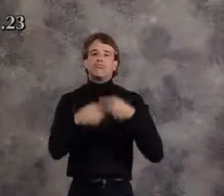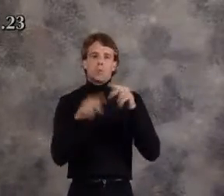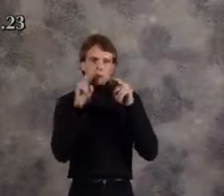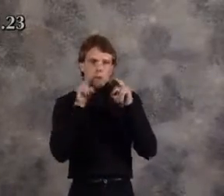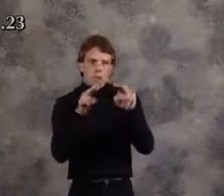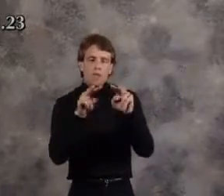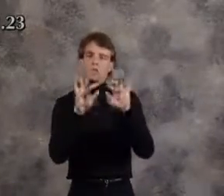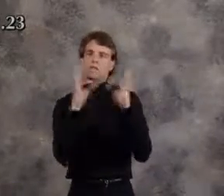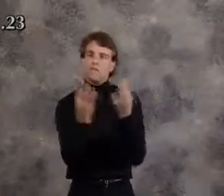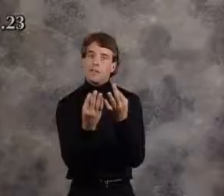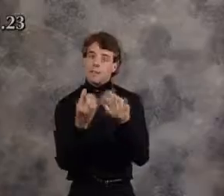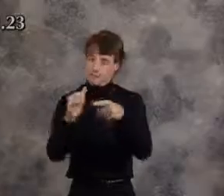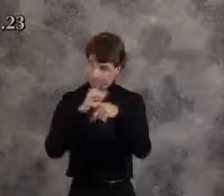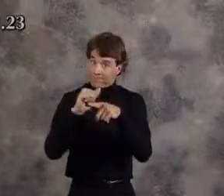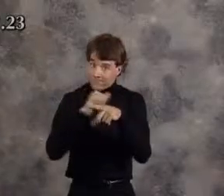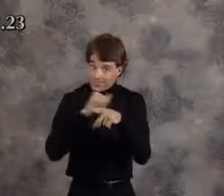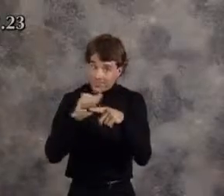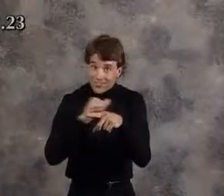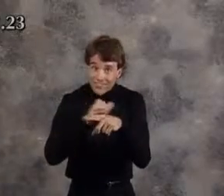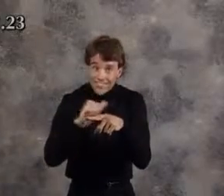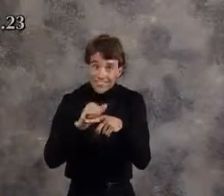videotape and watching the family again.